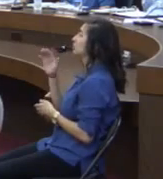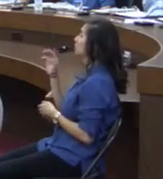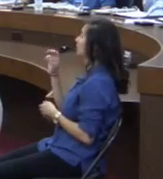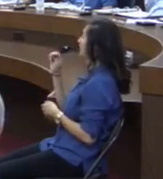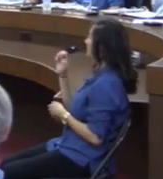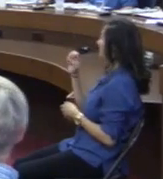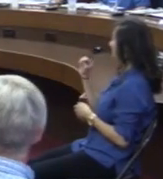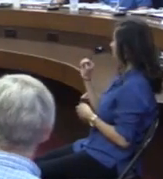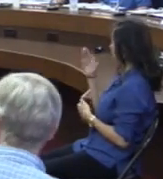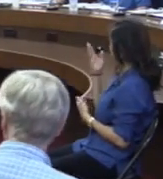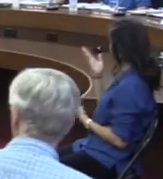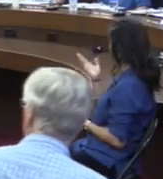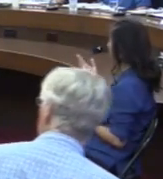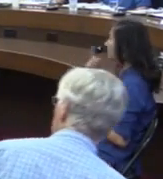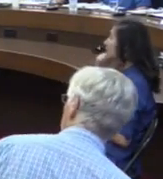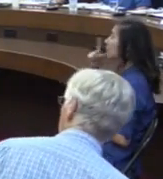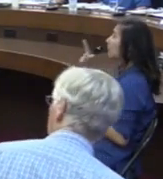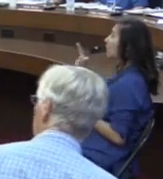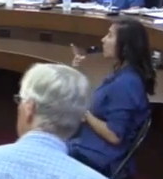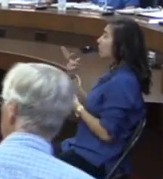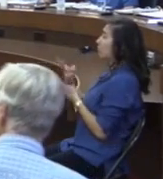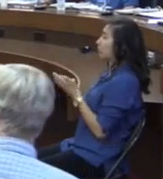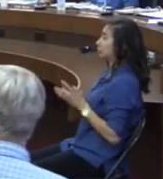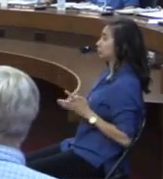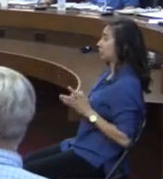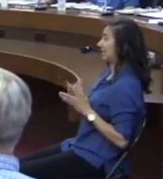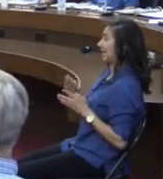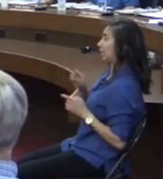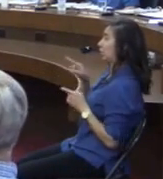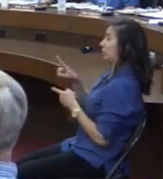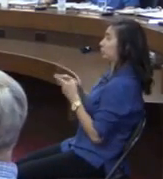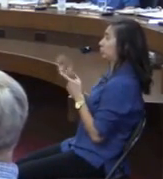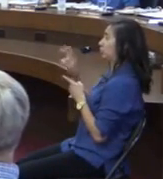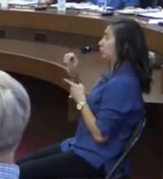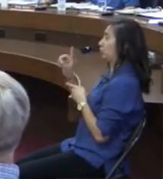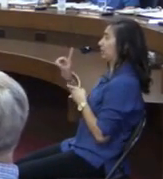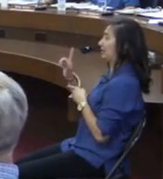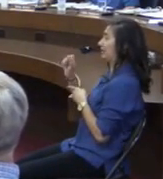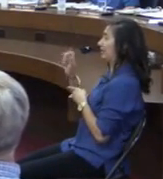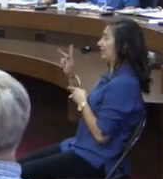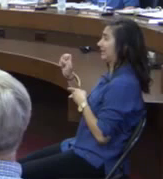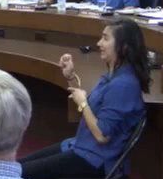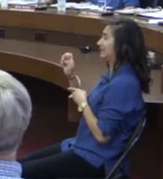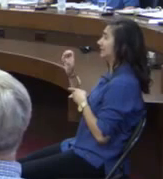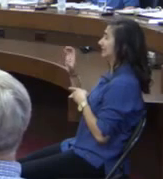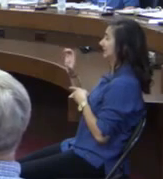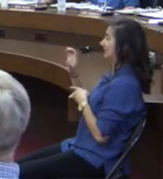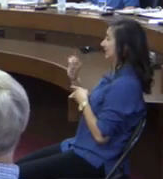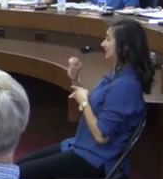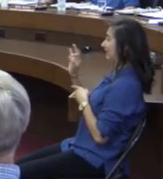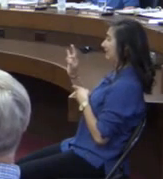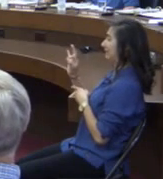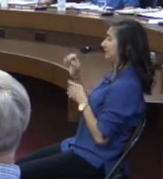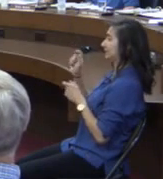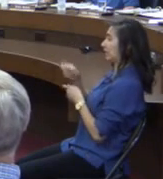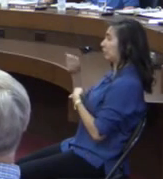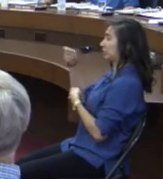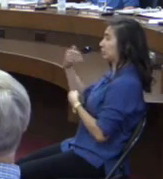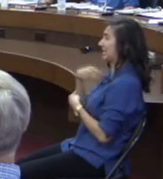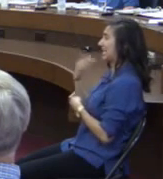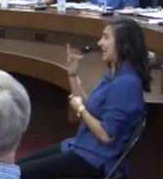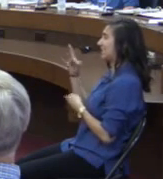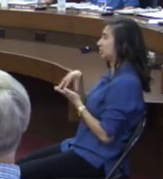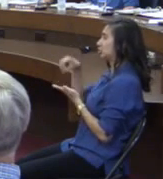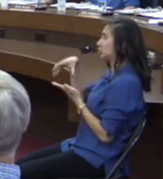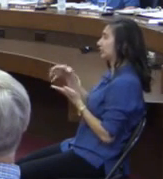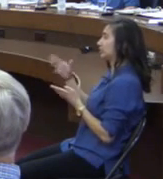for both initiating and attending the Woodlake CSF celebration that we had. We had 18 students